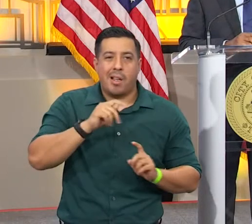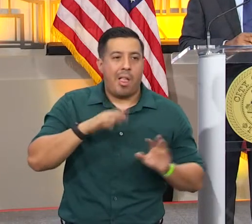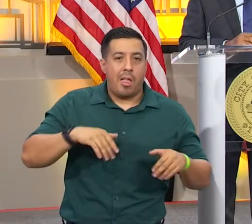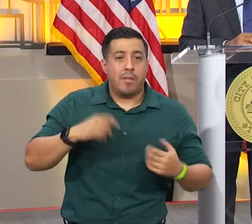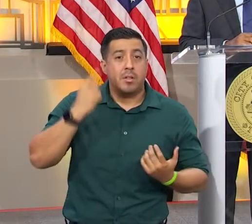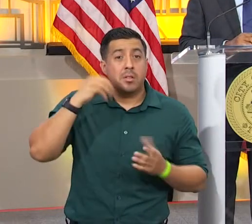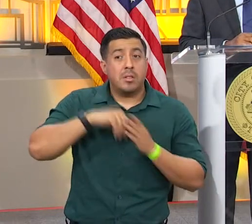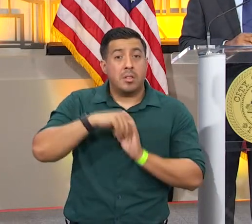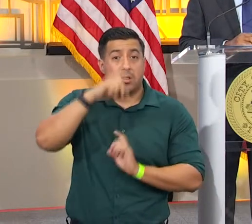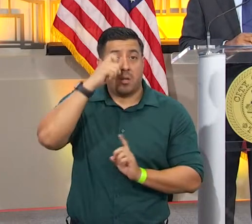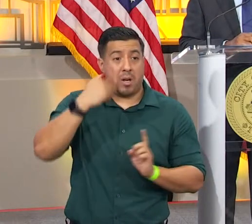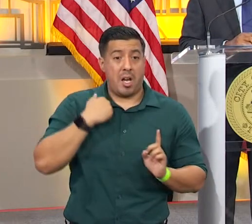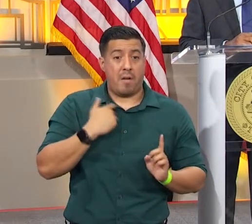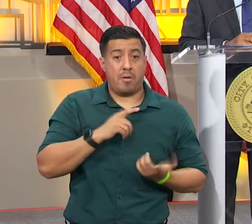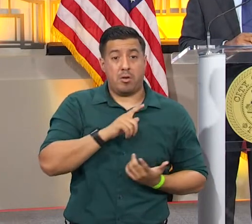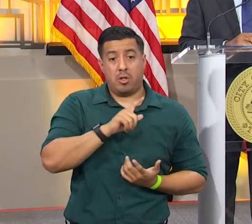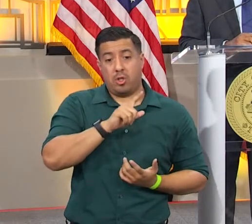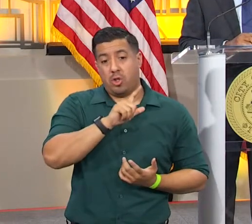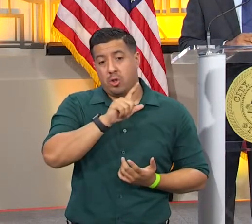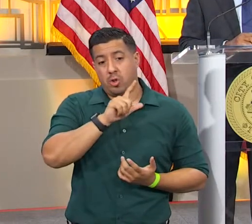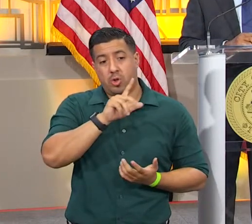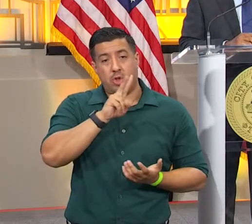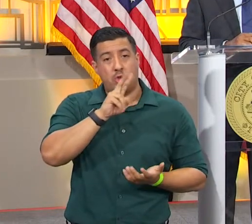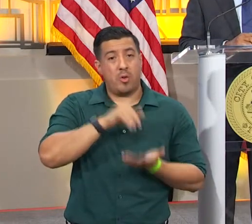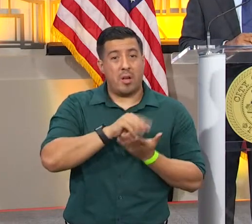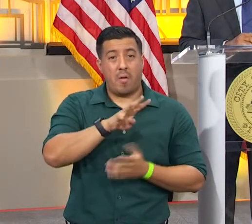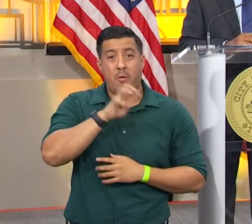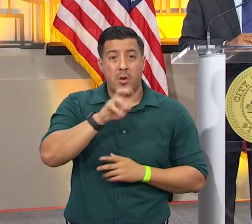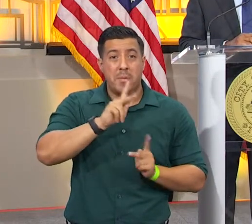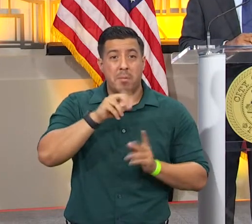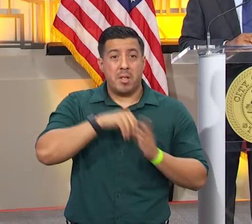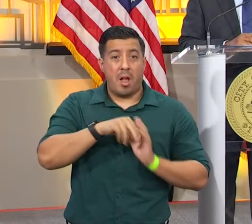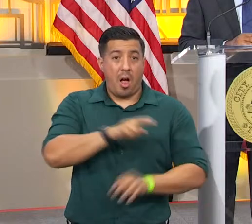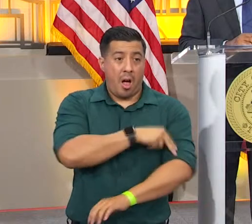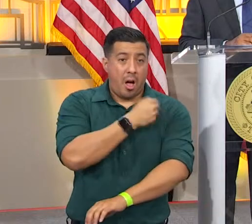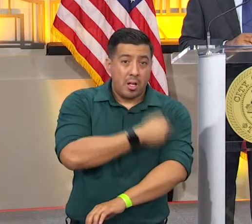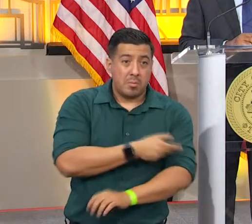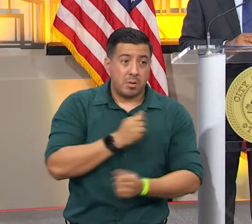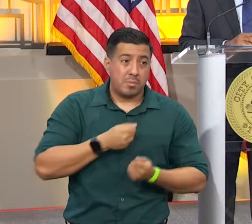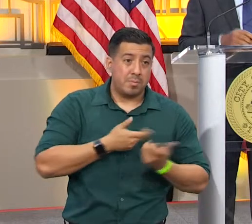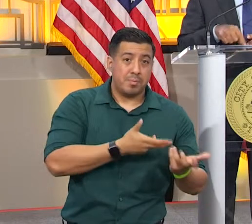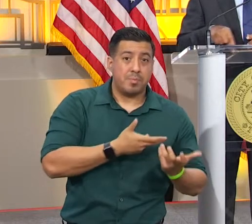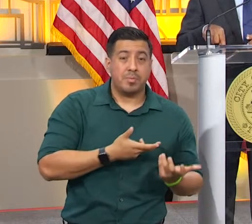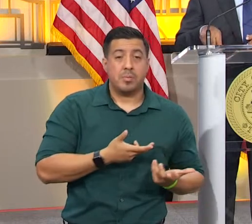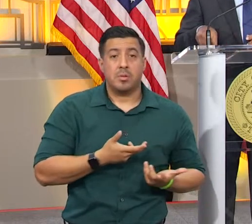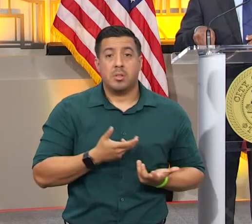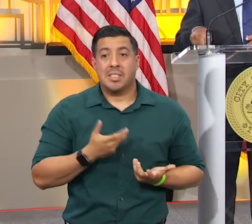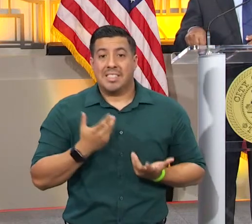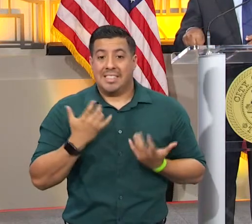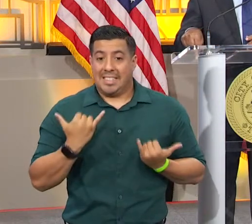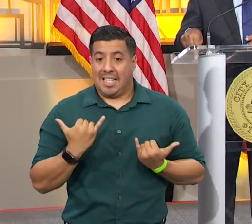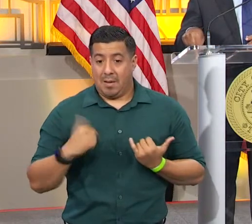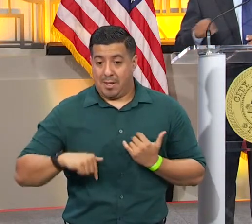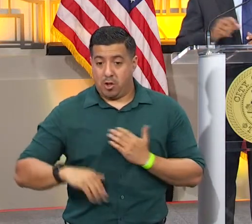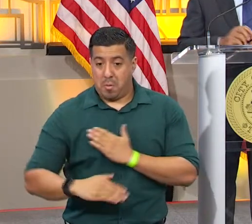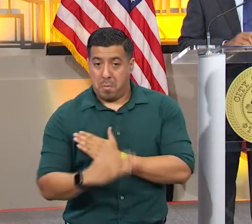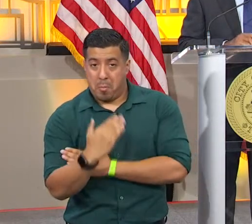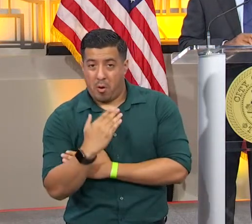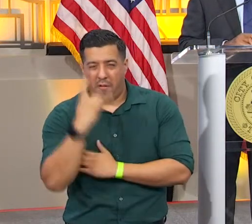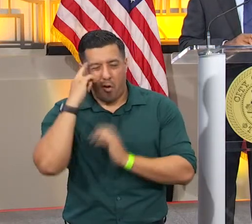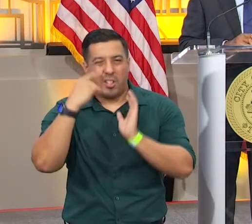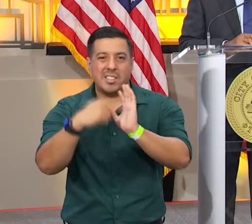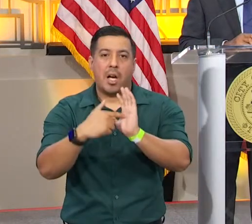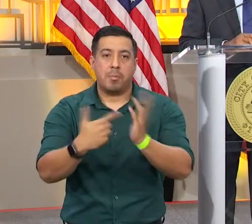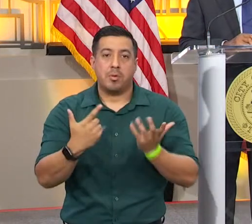example, I would tell you we had more than 2,400 people in our hospitals because of COVID-19. As of this morning, for